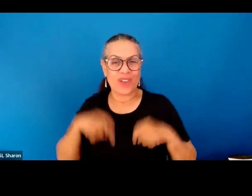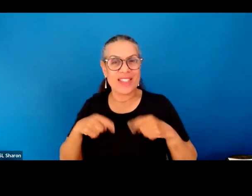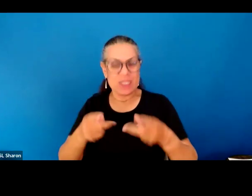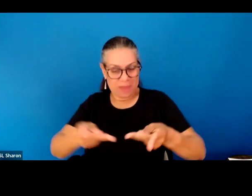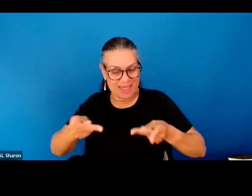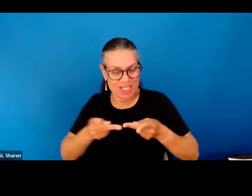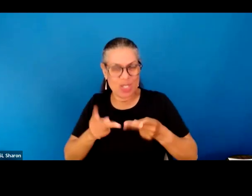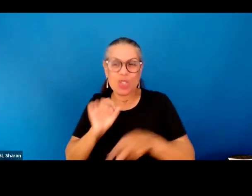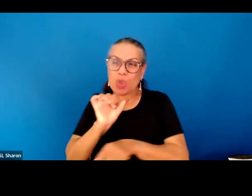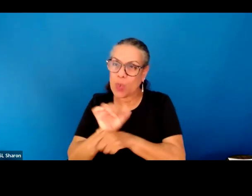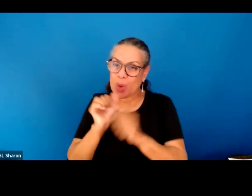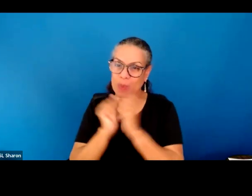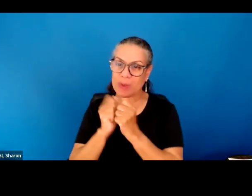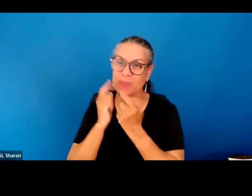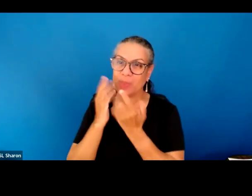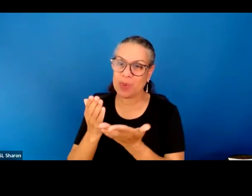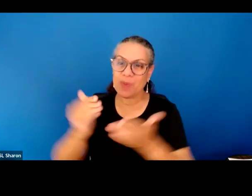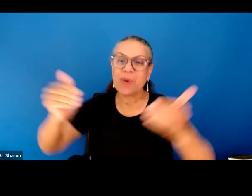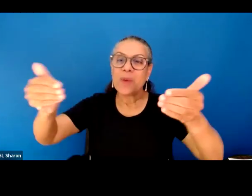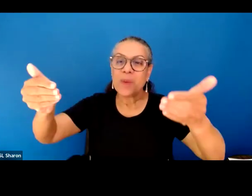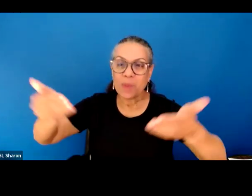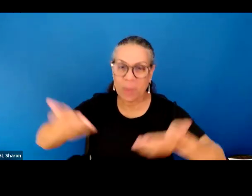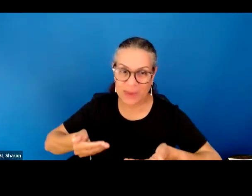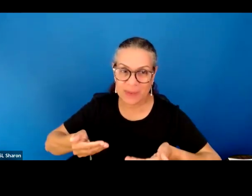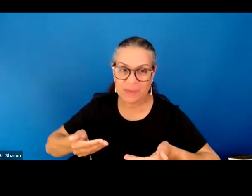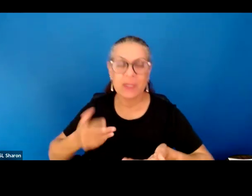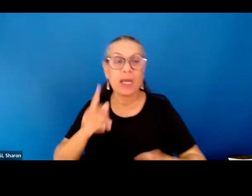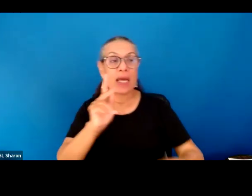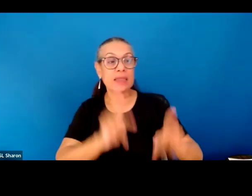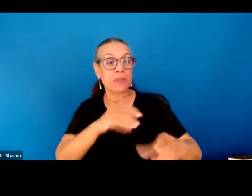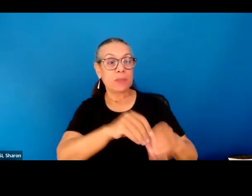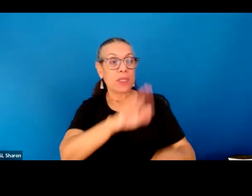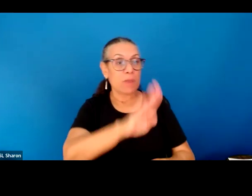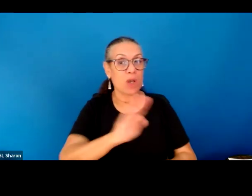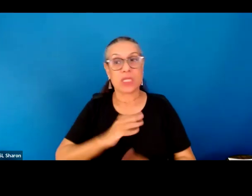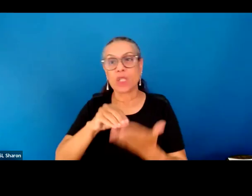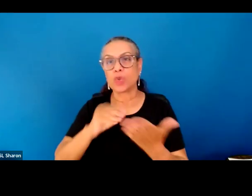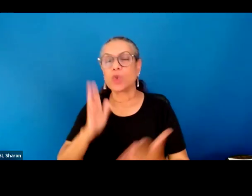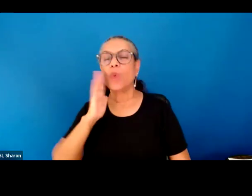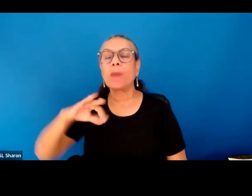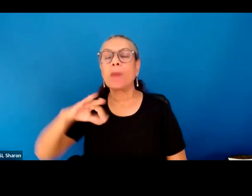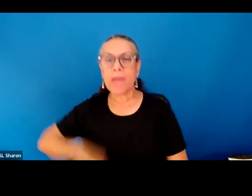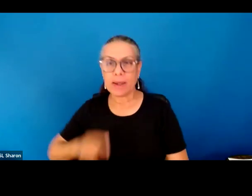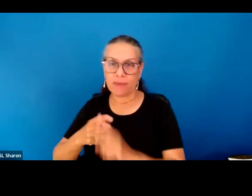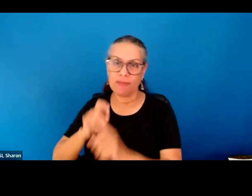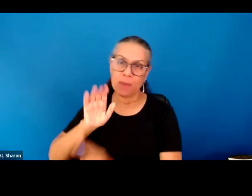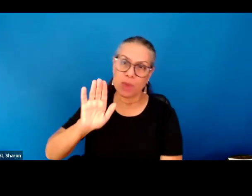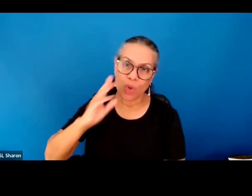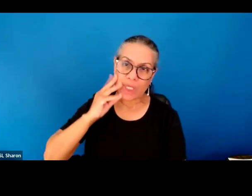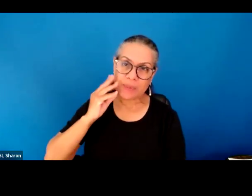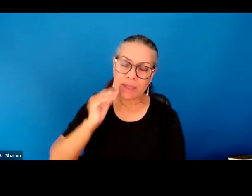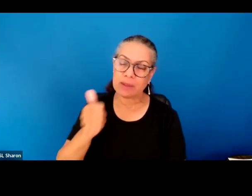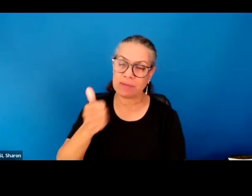work on this committee with you. So welcome. And the citizens of Boston and our students will benefit from your experience. Thank